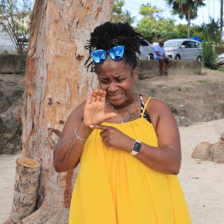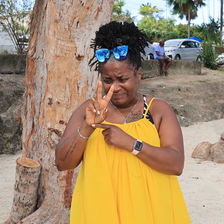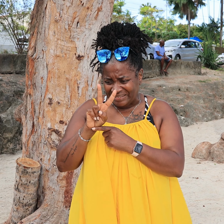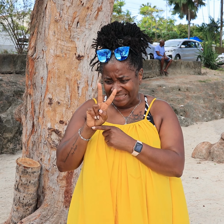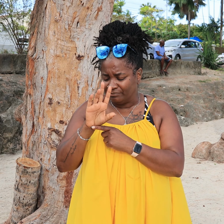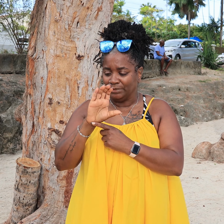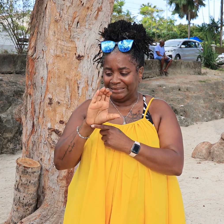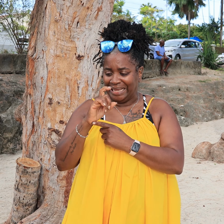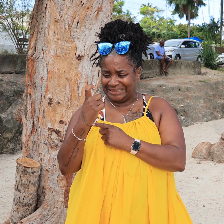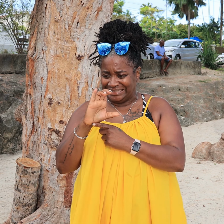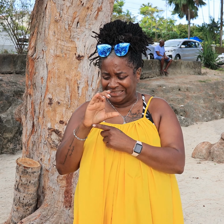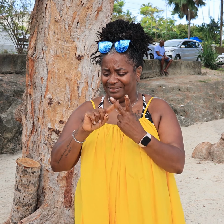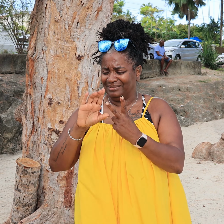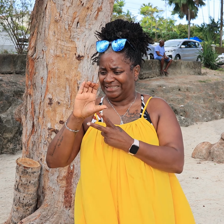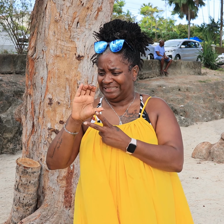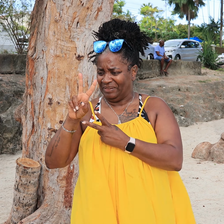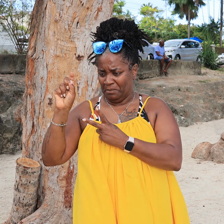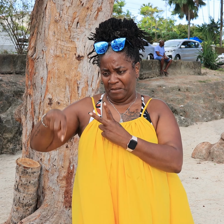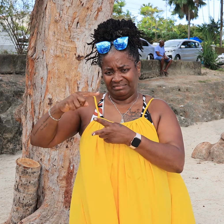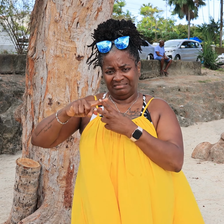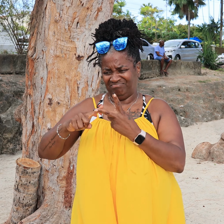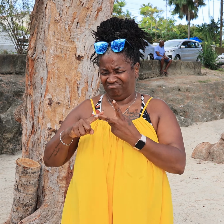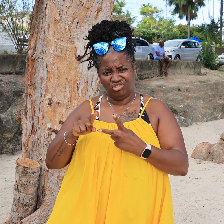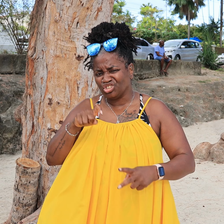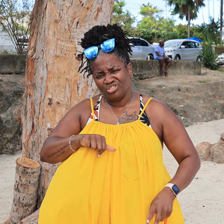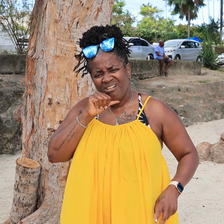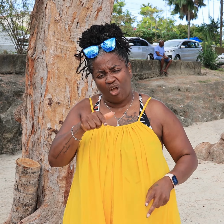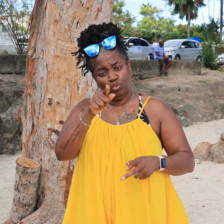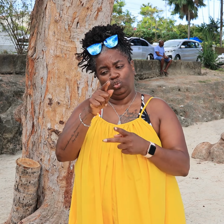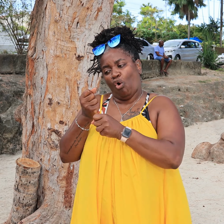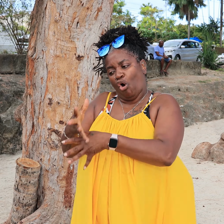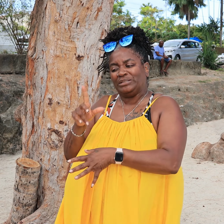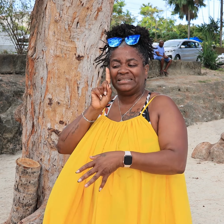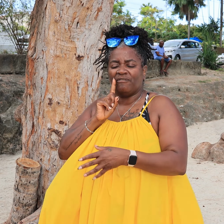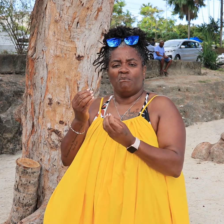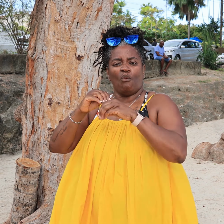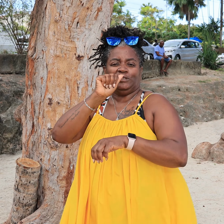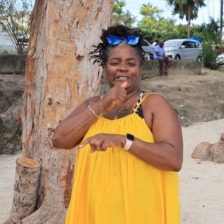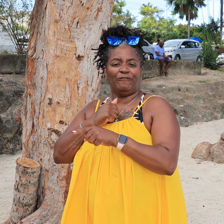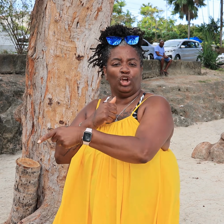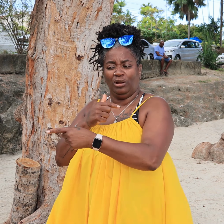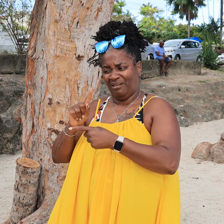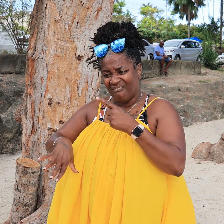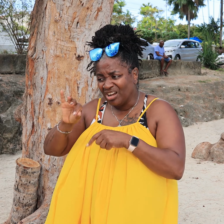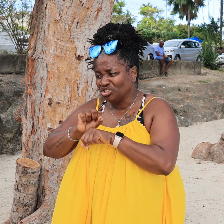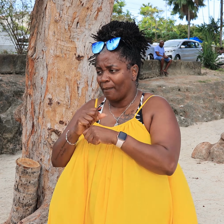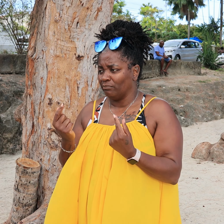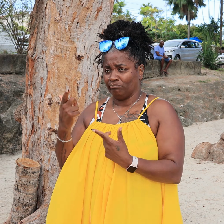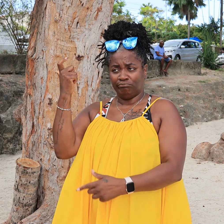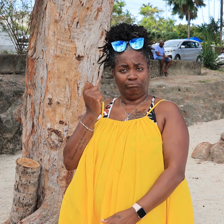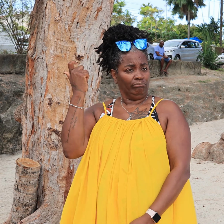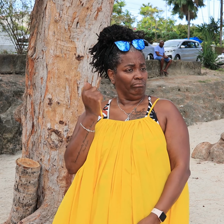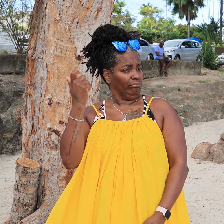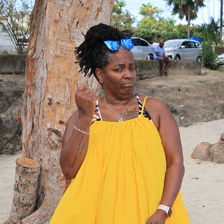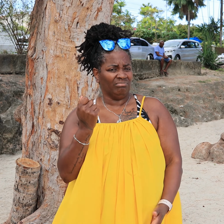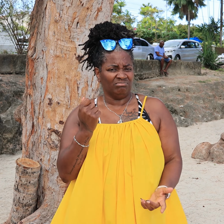not be required to have CSCs or have a CV for that. Then it causes them to suffer more and depend on government assistance. It shouldn't